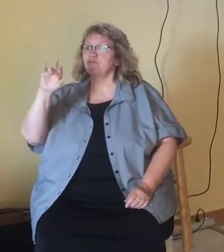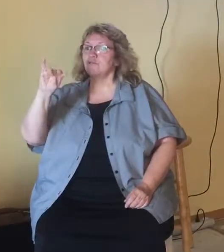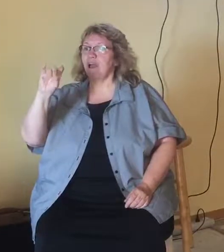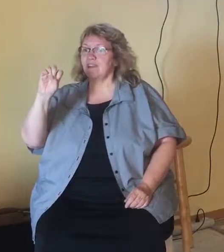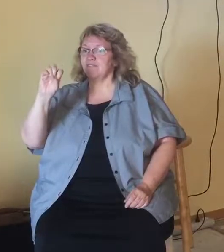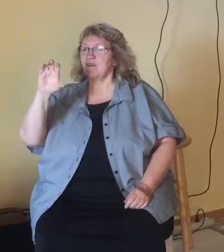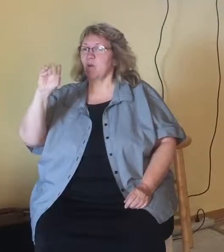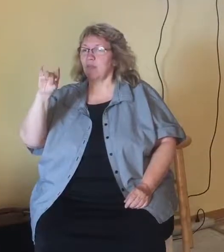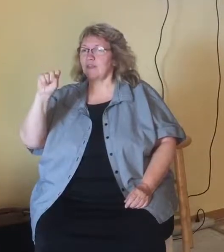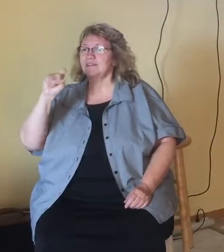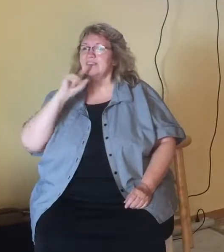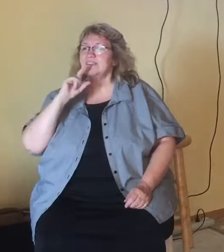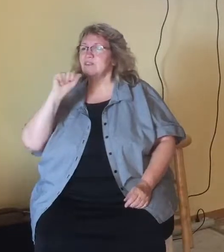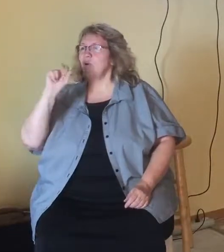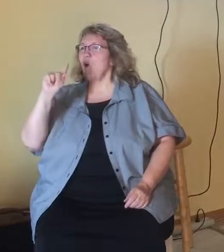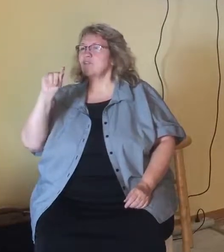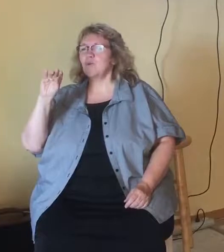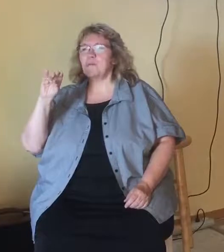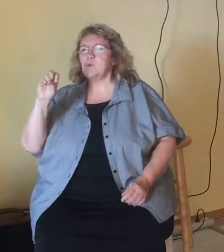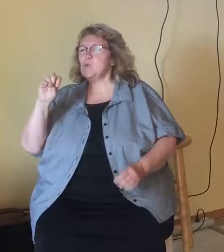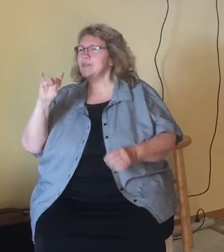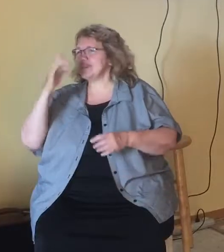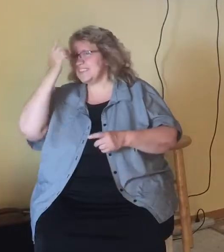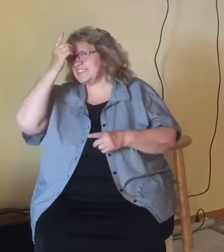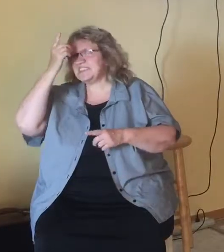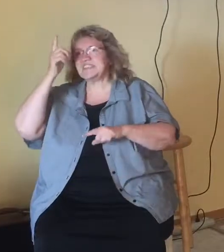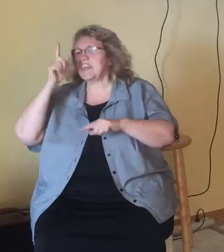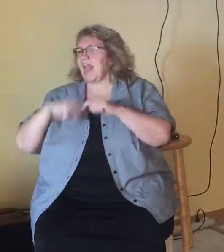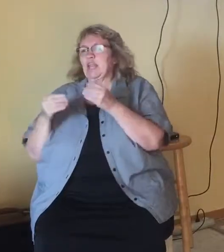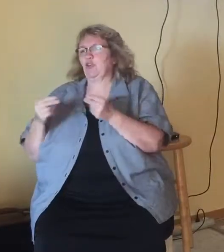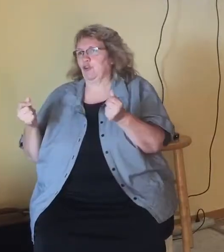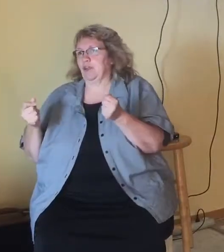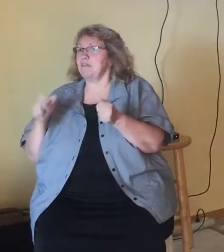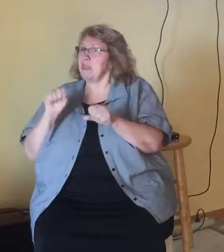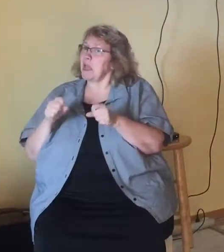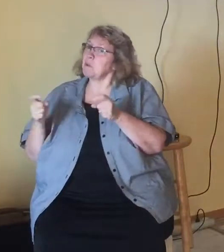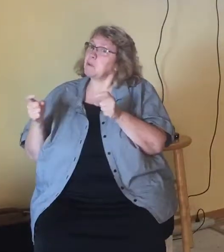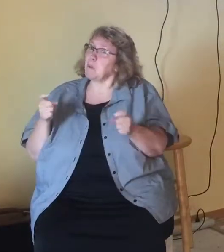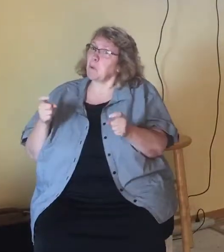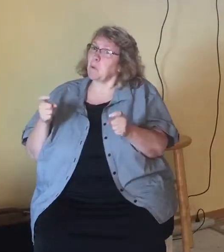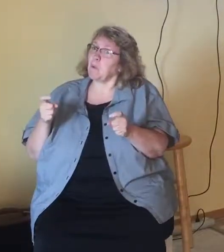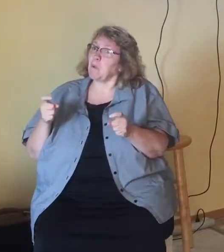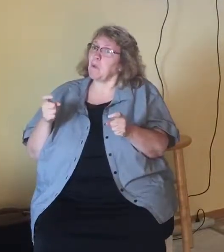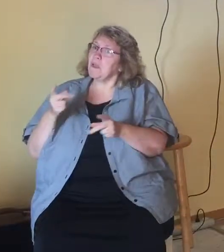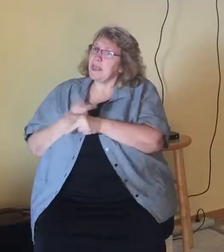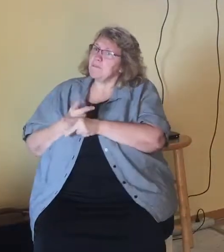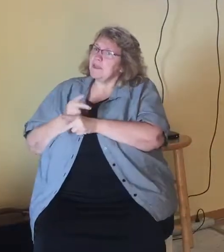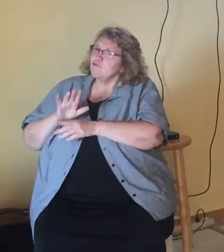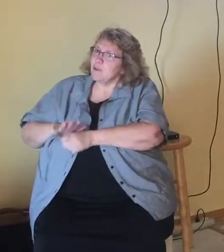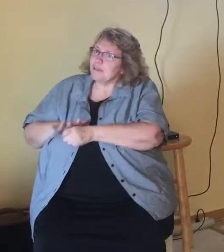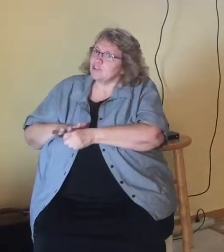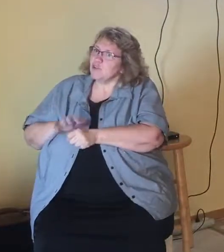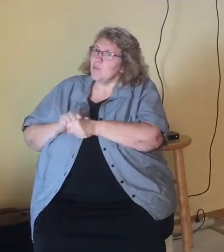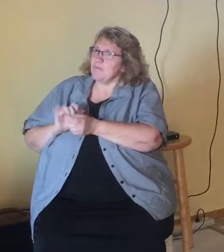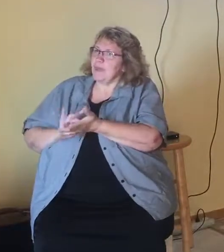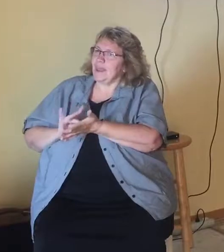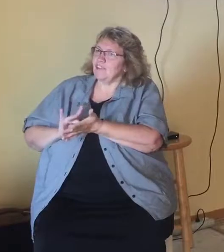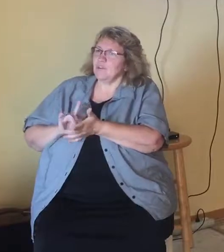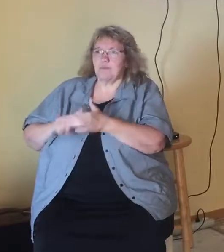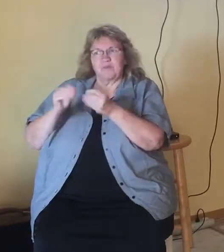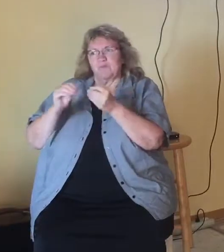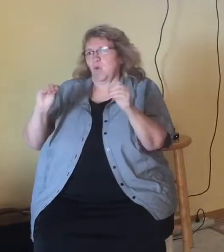autoimmune disease. There's no cure for it. They can keep it under control, and they can have it in remission with medication,